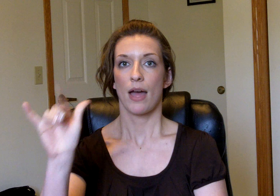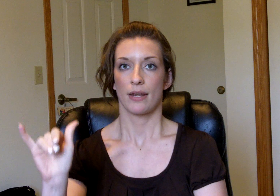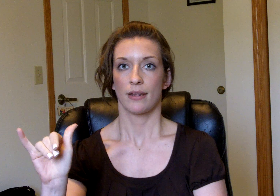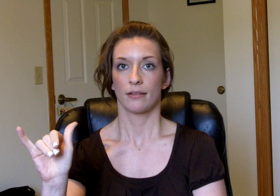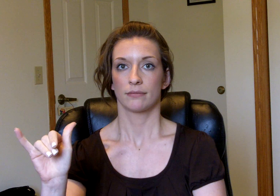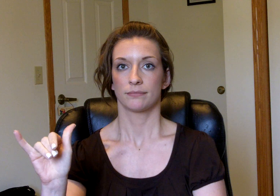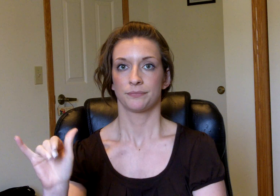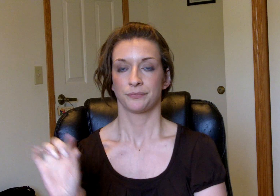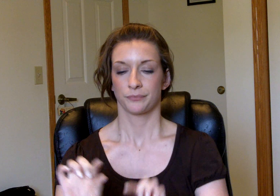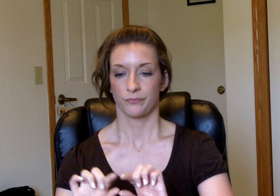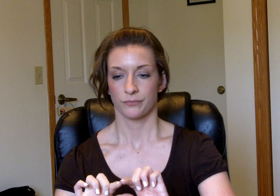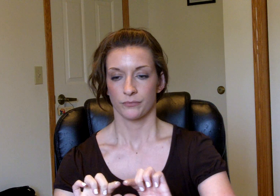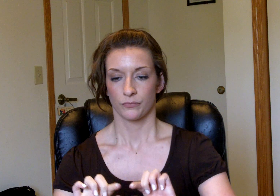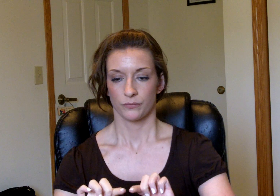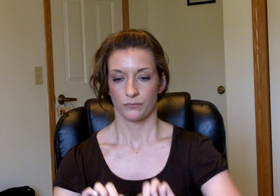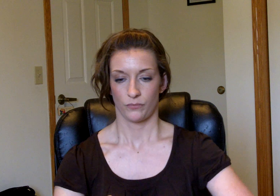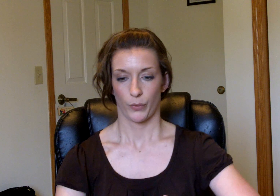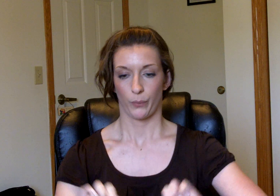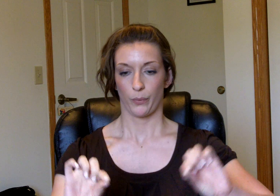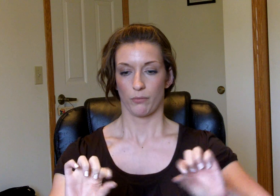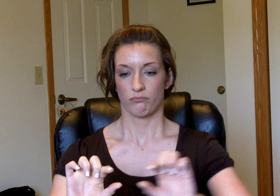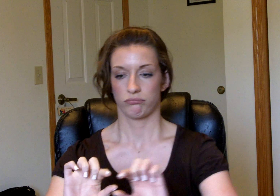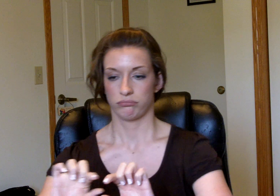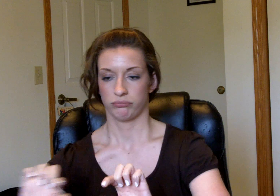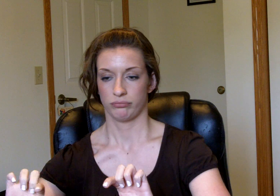And down near your arrowhead at the bottom, put axon.